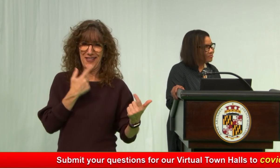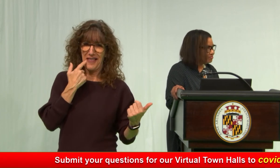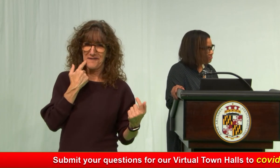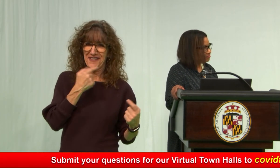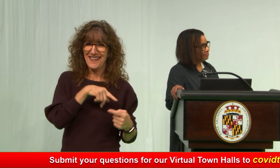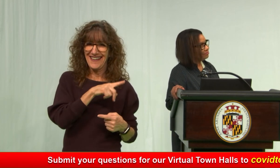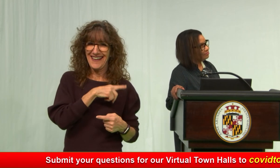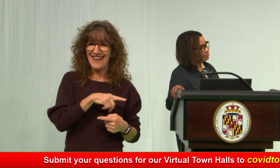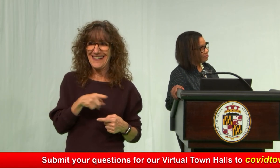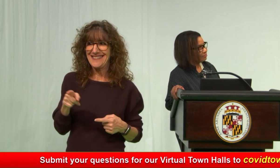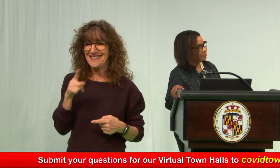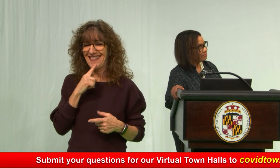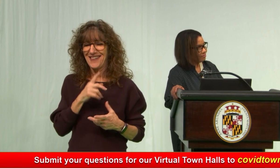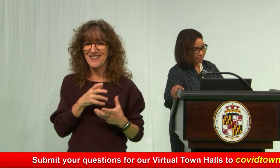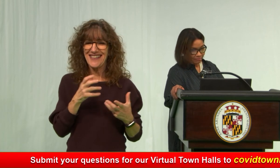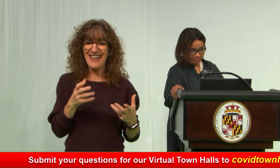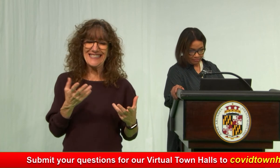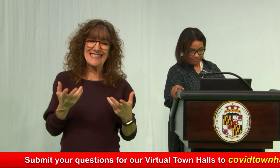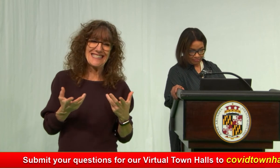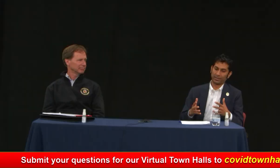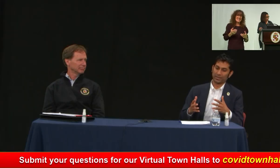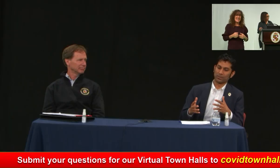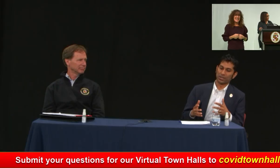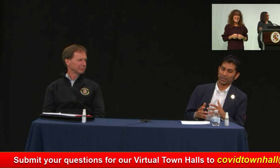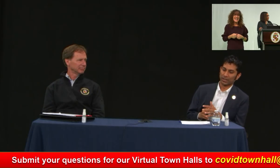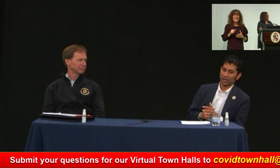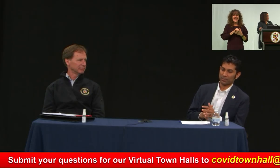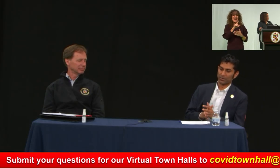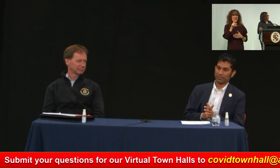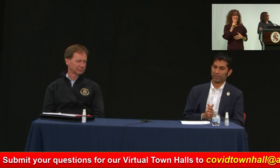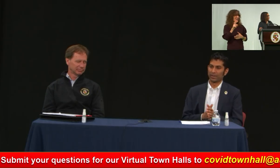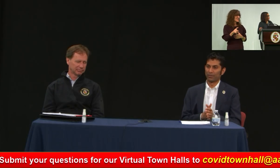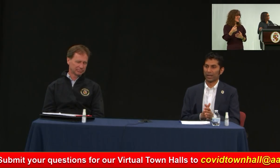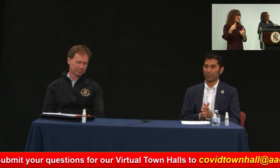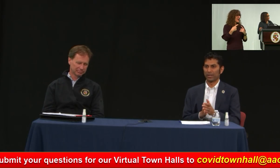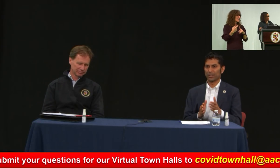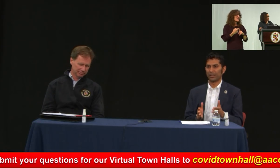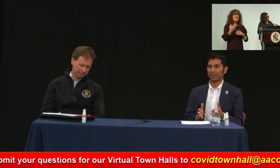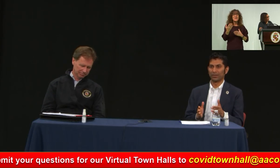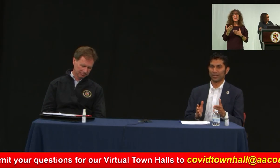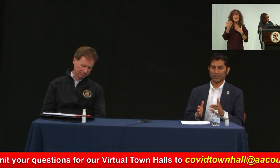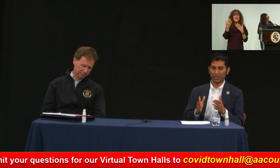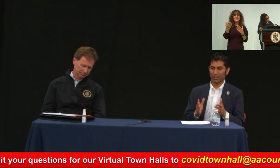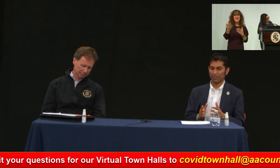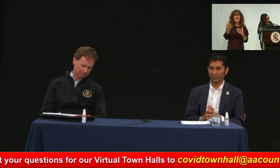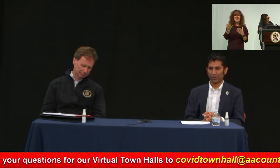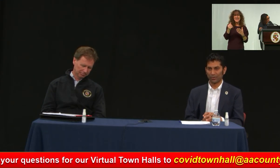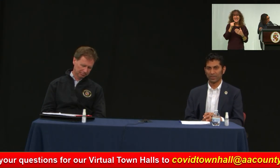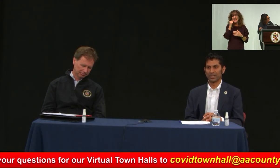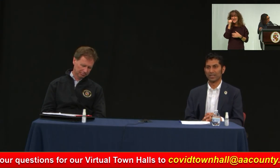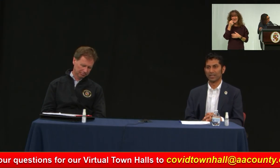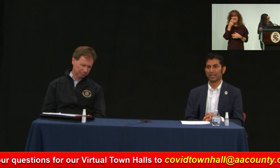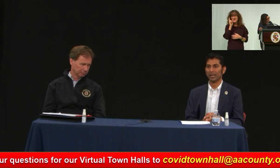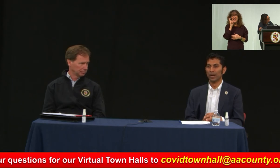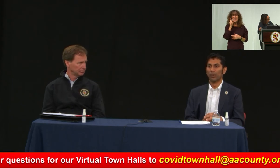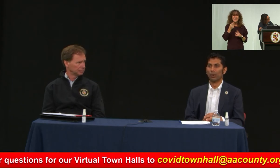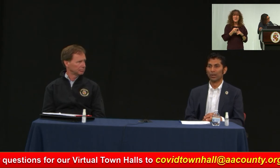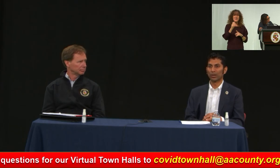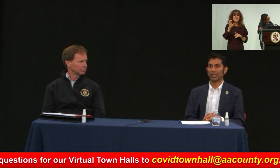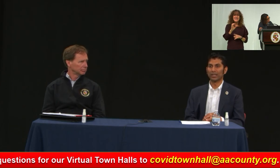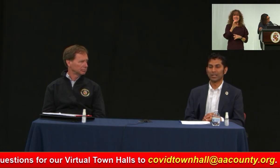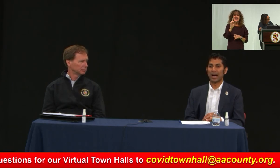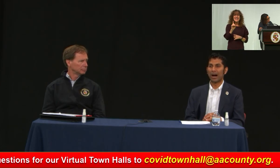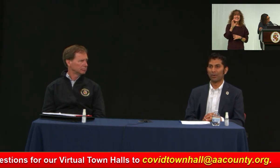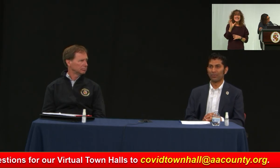advertised. There's a lot of, so this question comes from the recommendation either yesterday or the day before from the CDC.